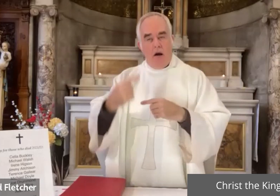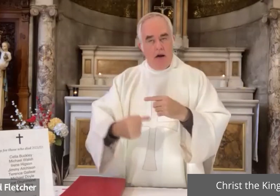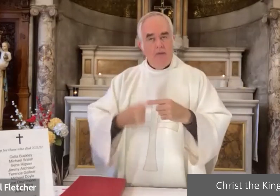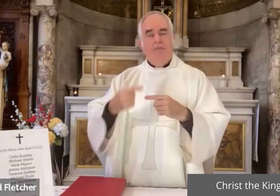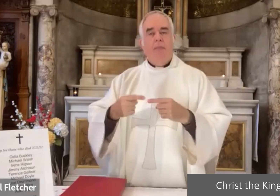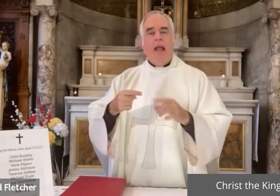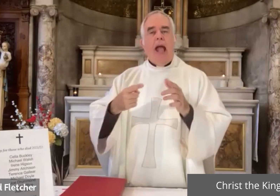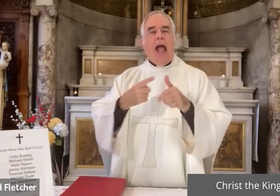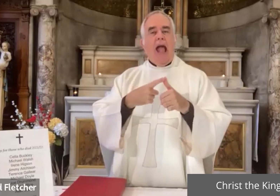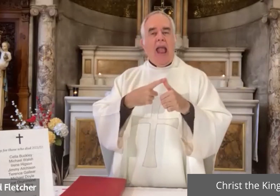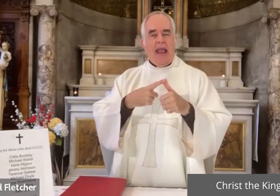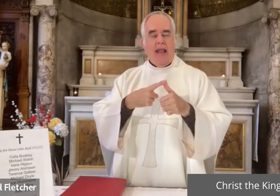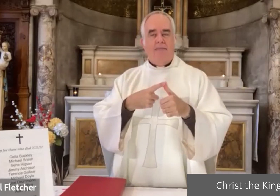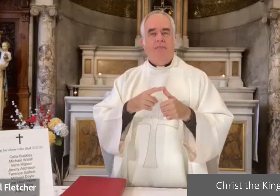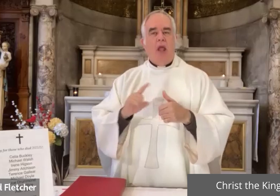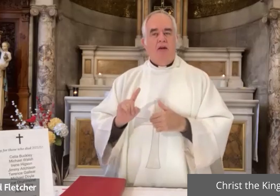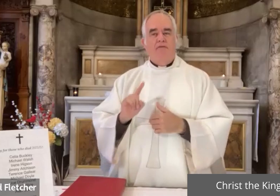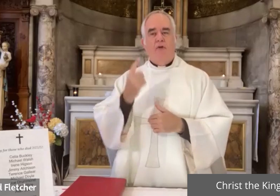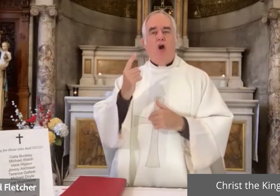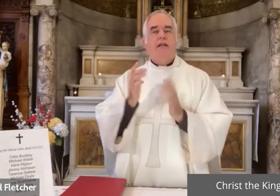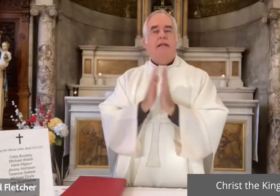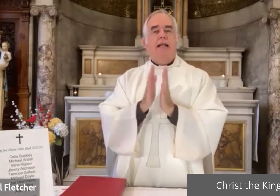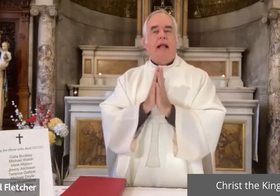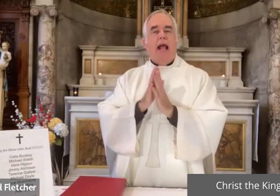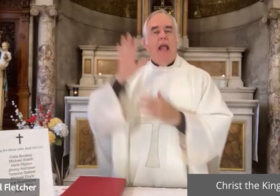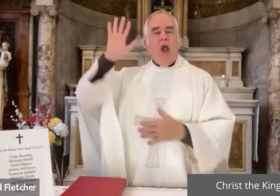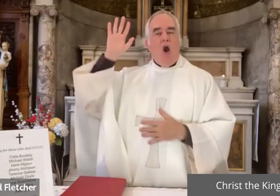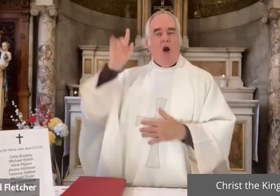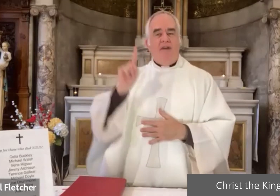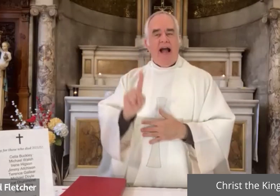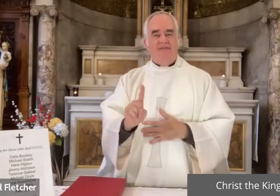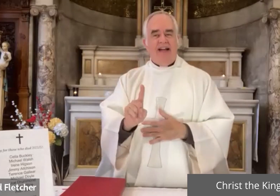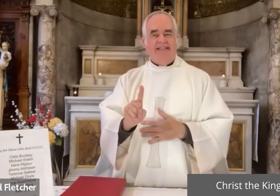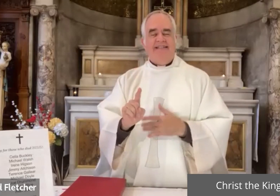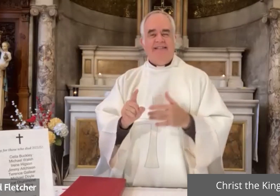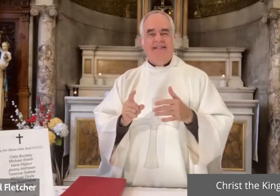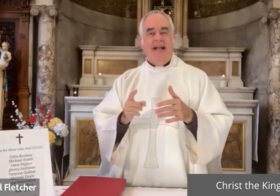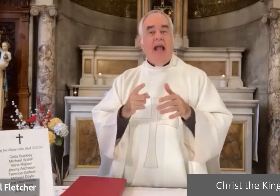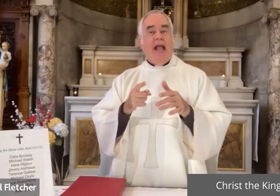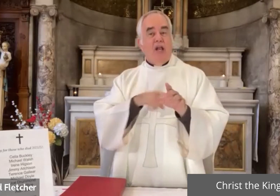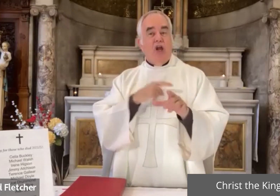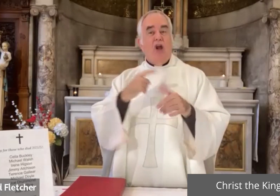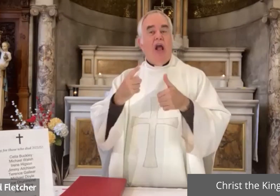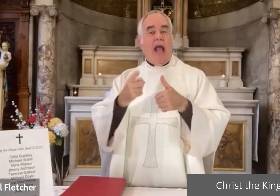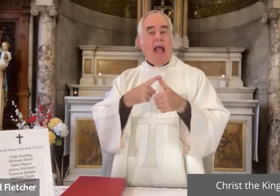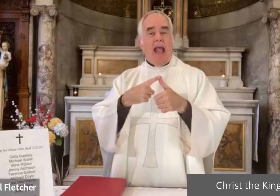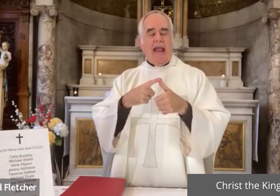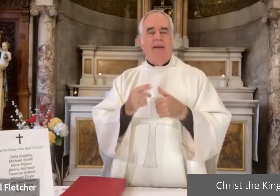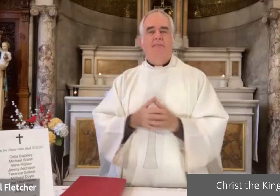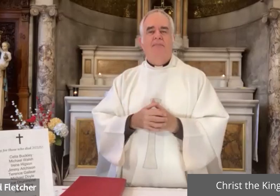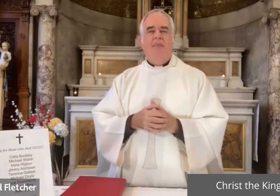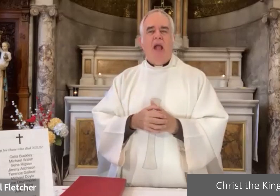year and the first Sunday of Advent year